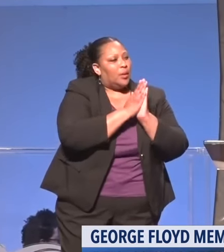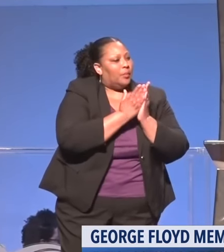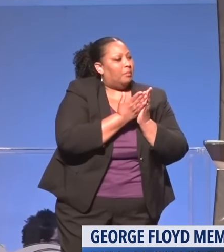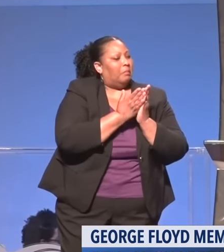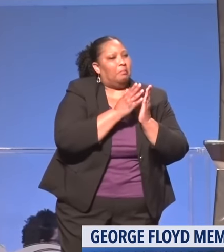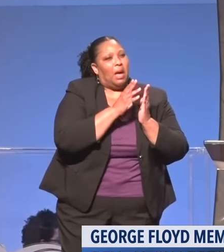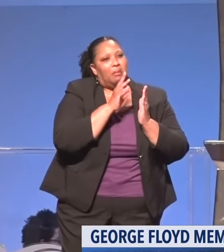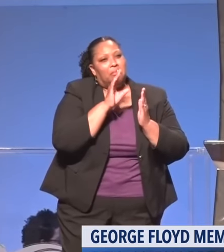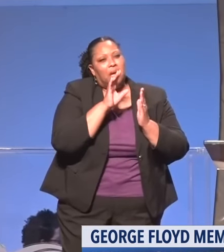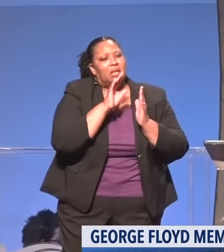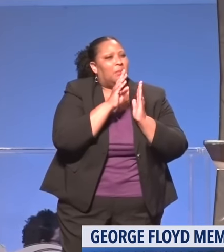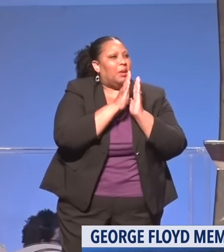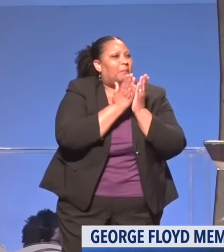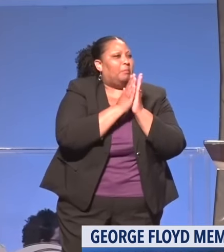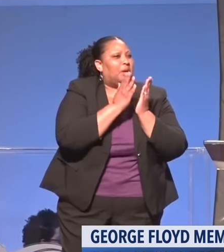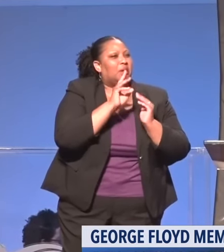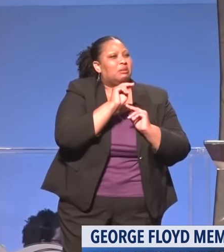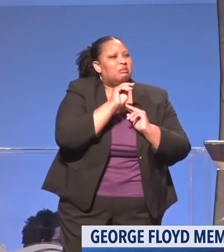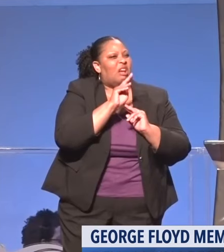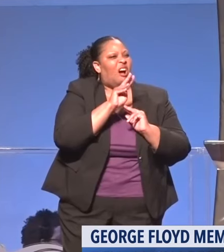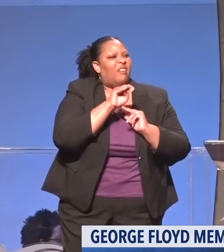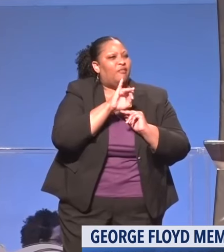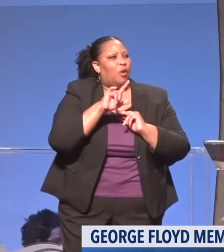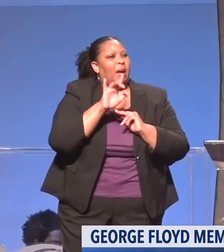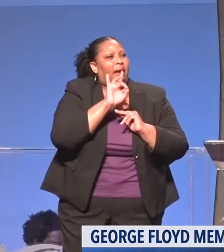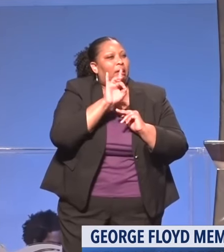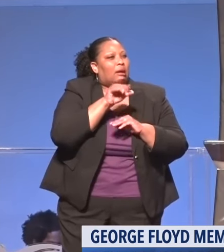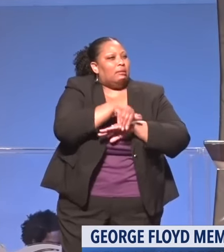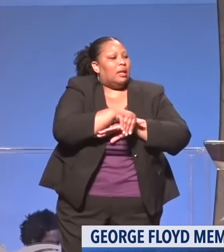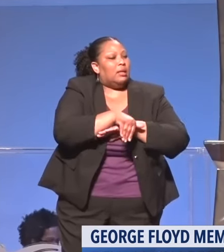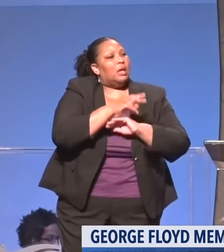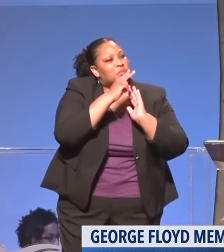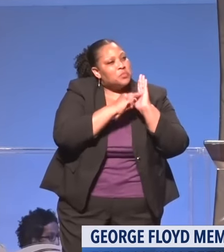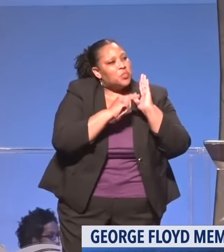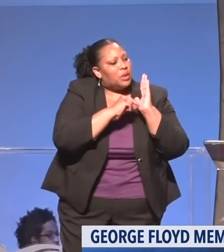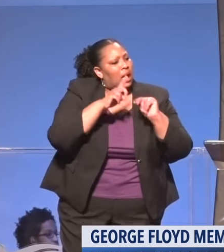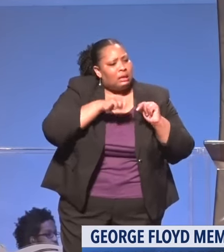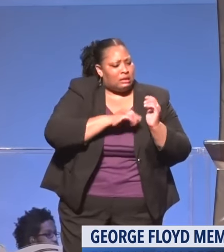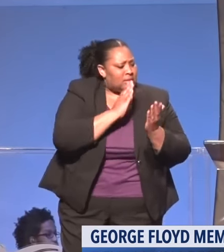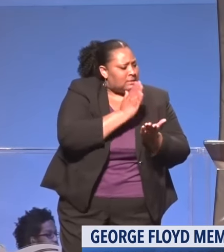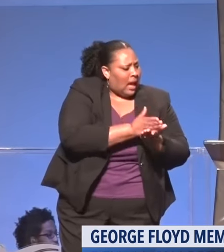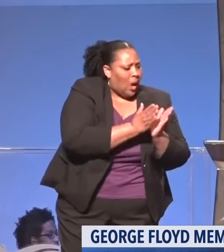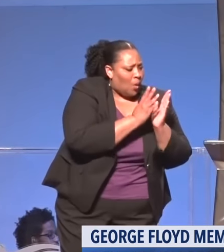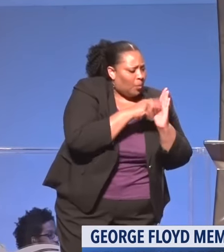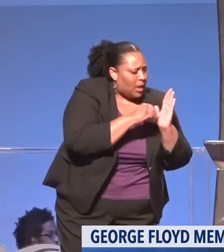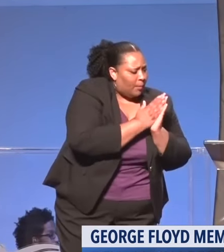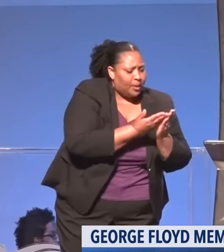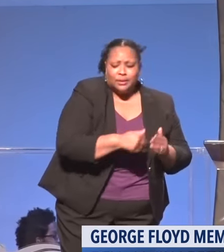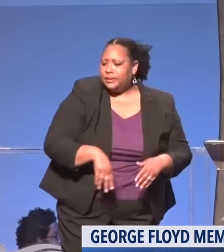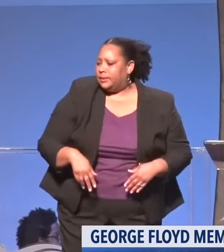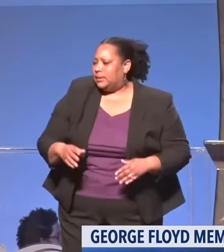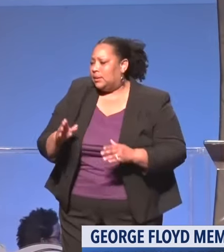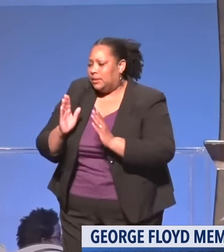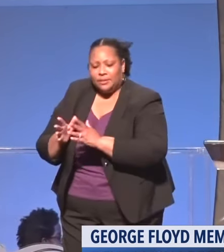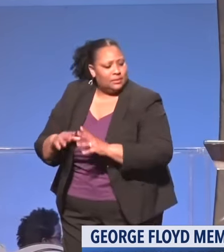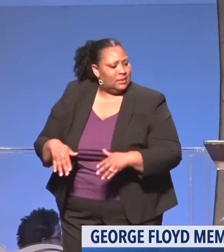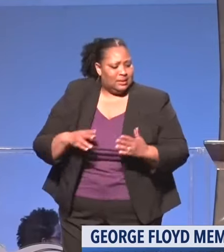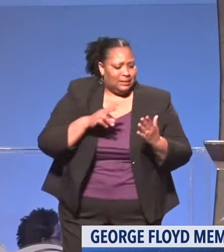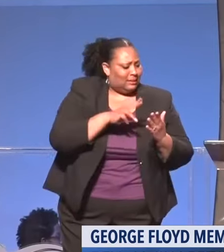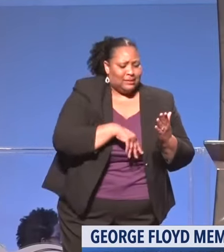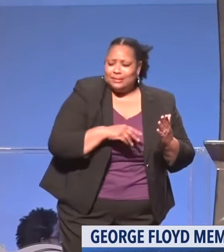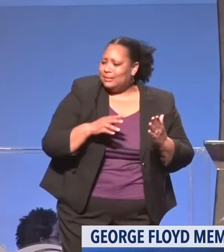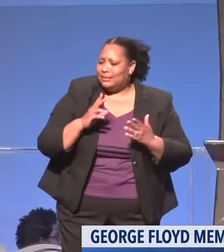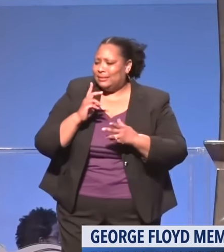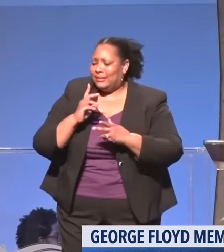8:00 that night, and I got so into it that I couldn't put the novel down. I looked at the clock, it was 10:00. I wanted to go to